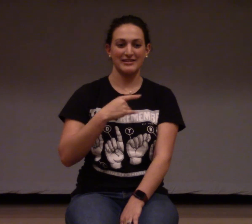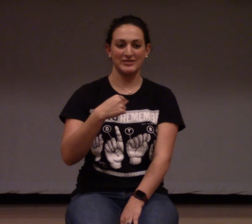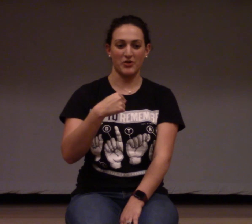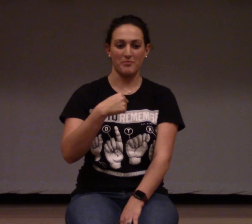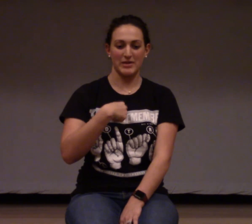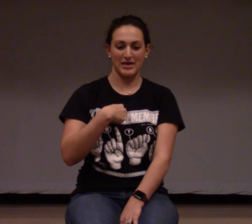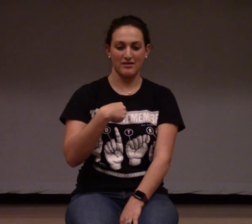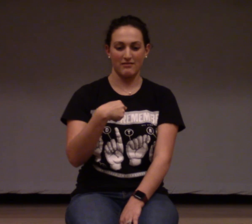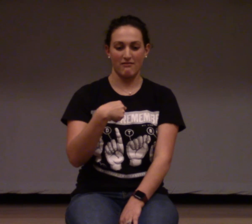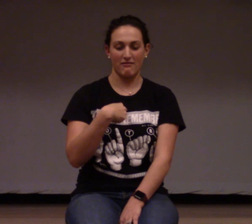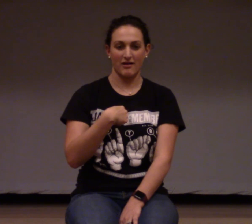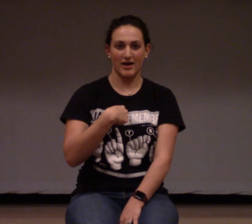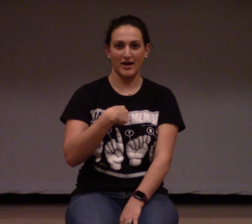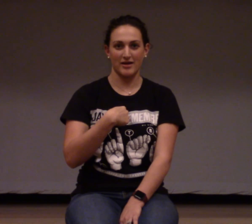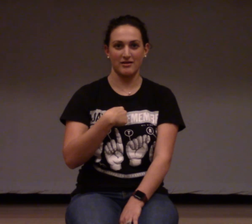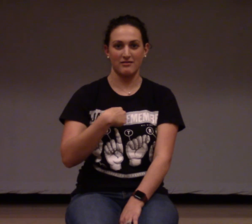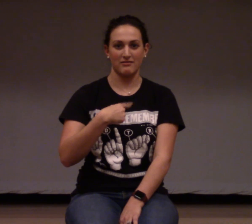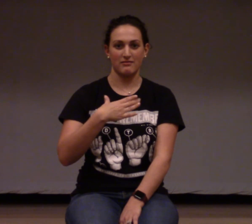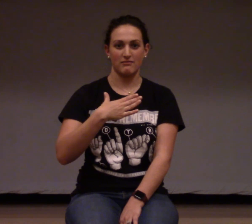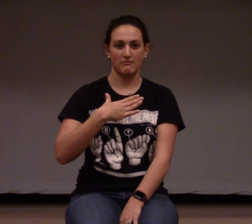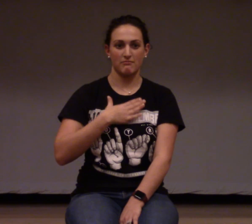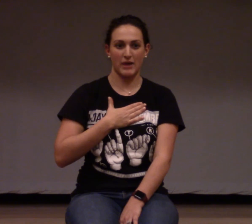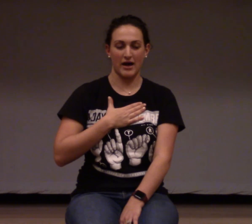So me, I, my,